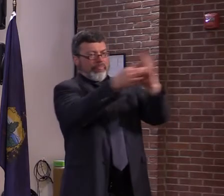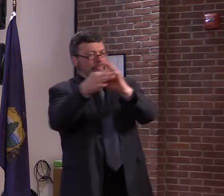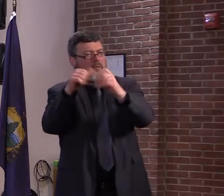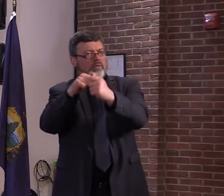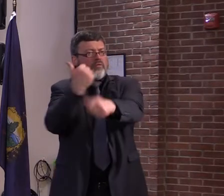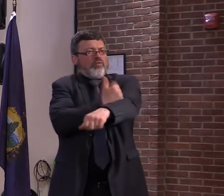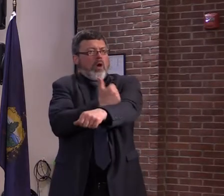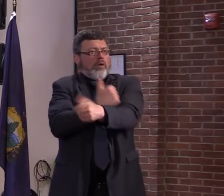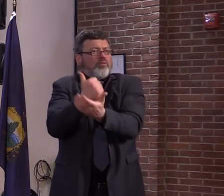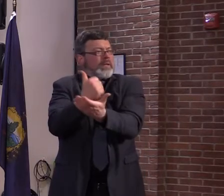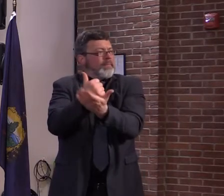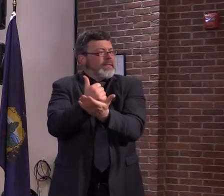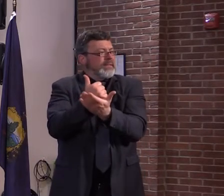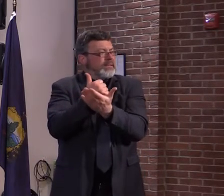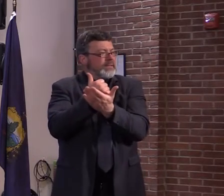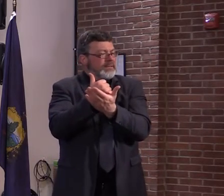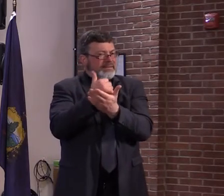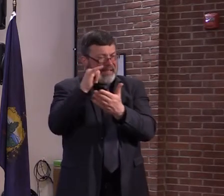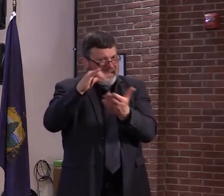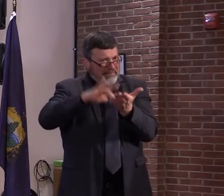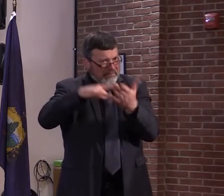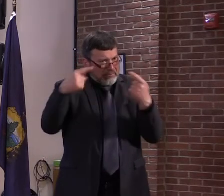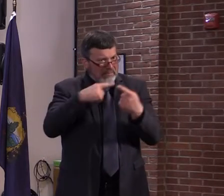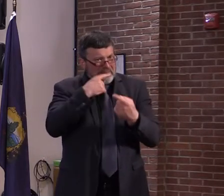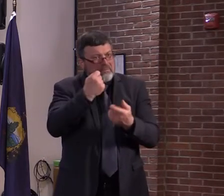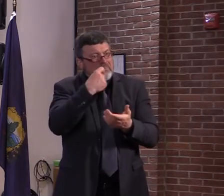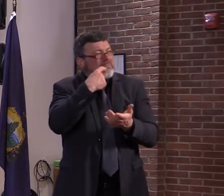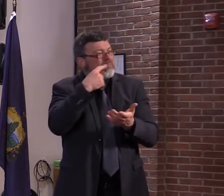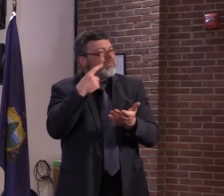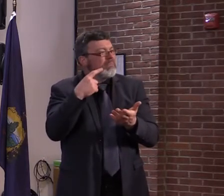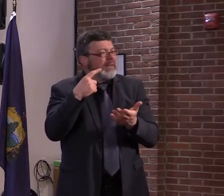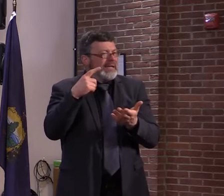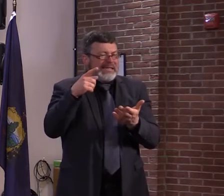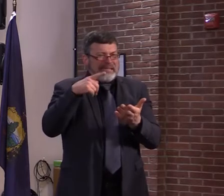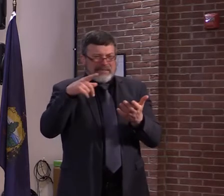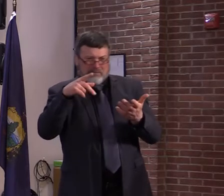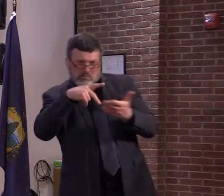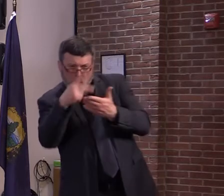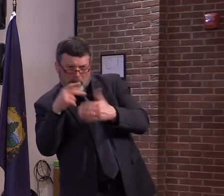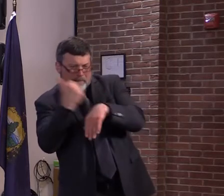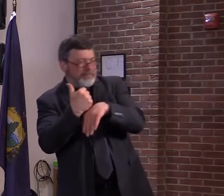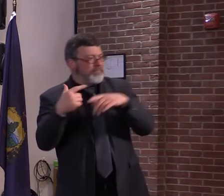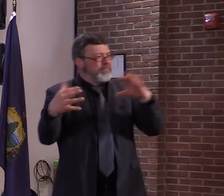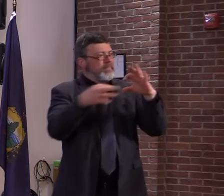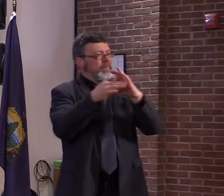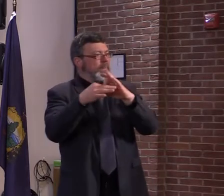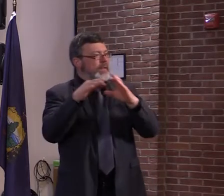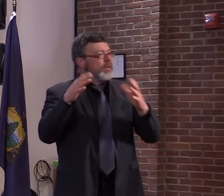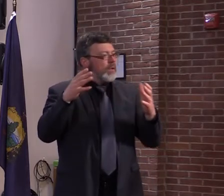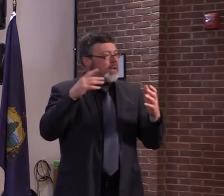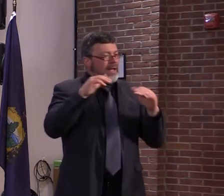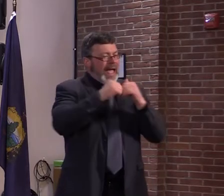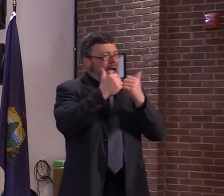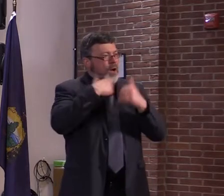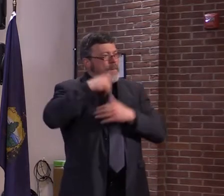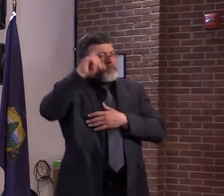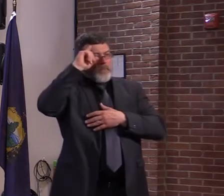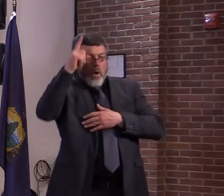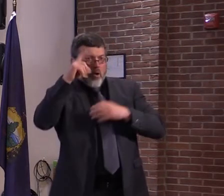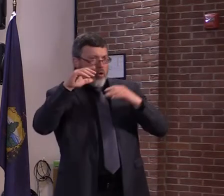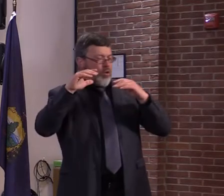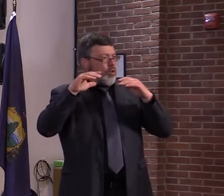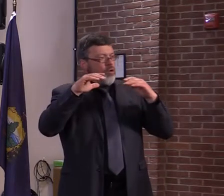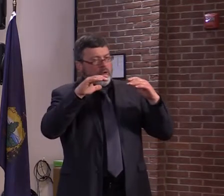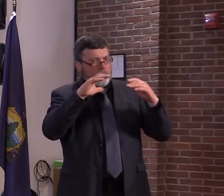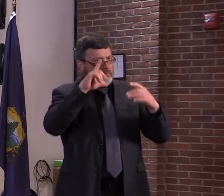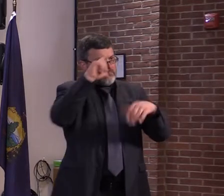than there were pre-pandemic. And there were a lot of clever strategies, many facilitated by the federal